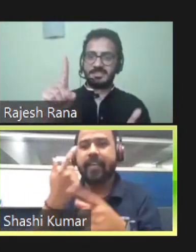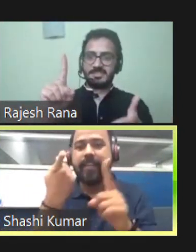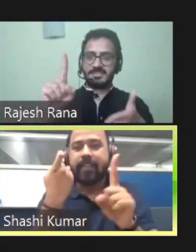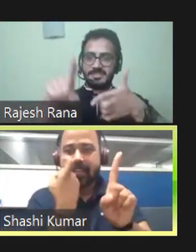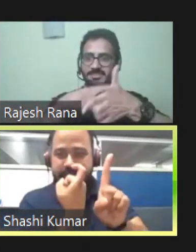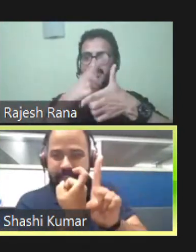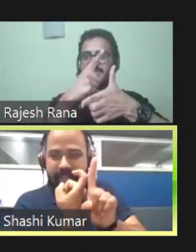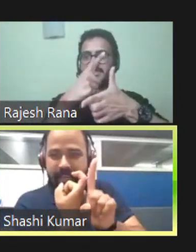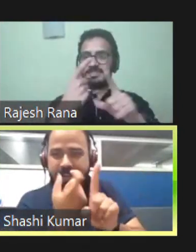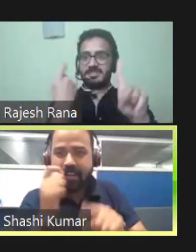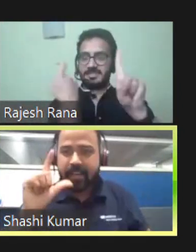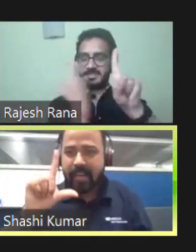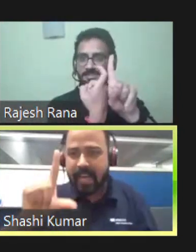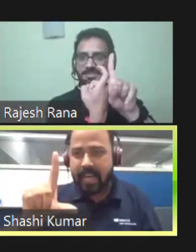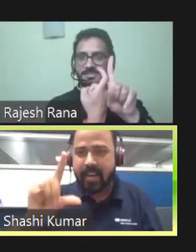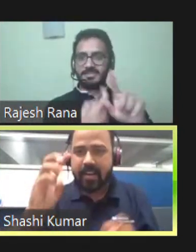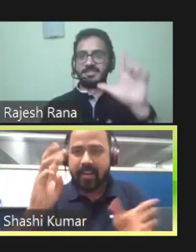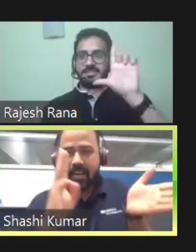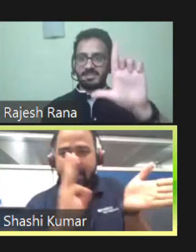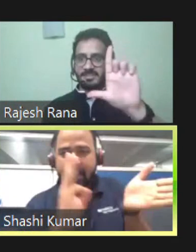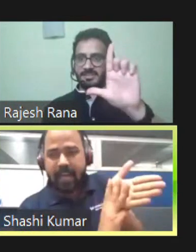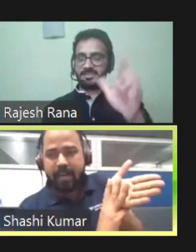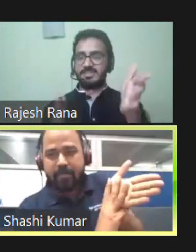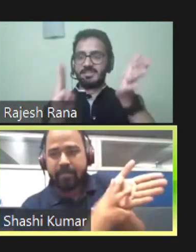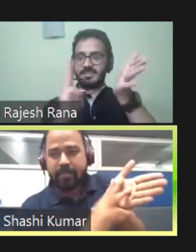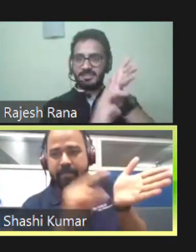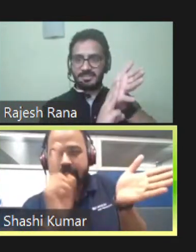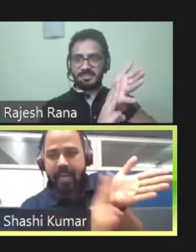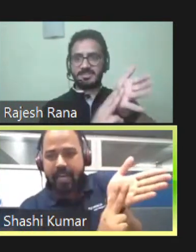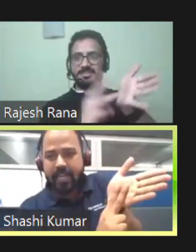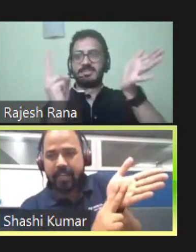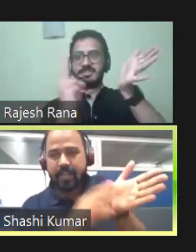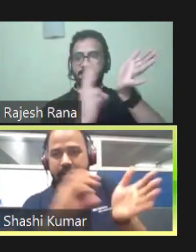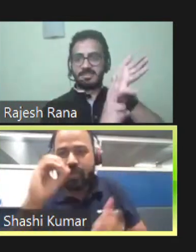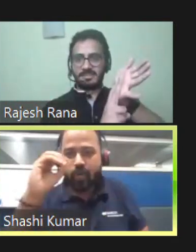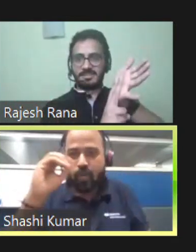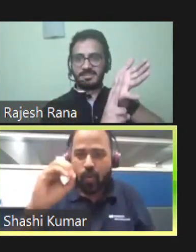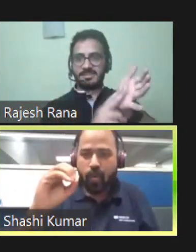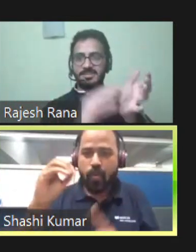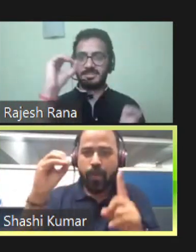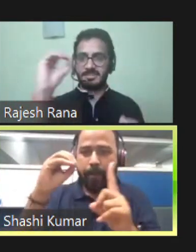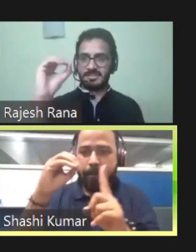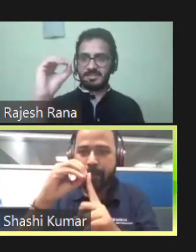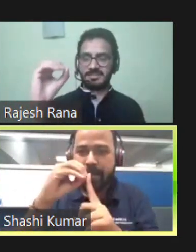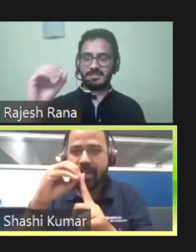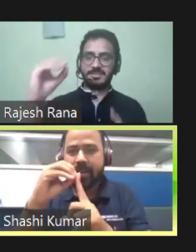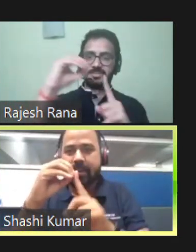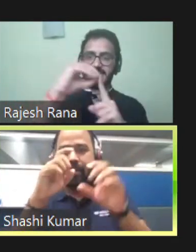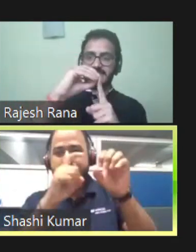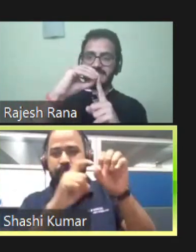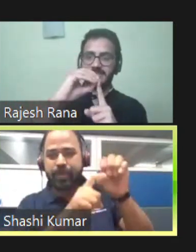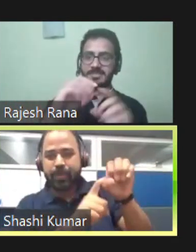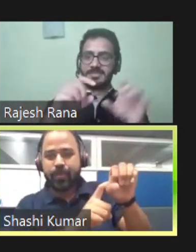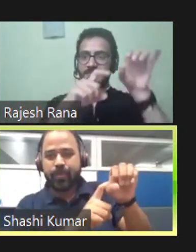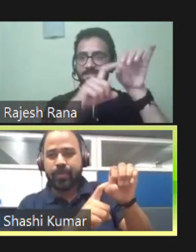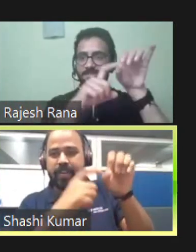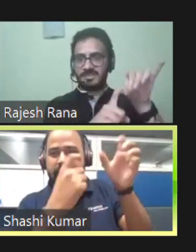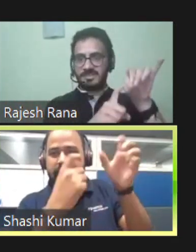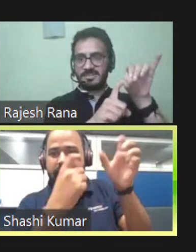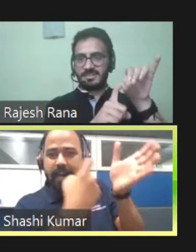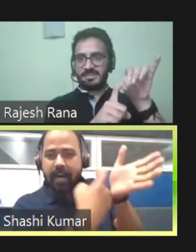J, K, L, M, N, O, P,